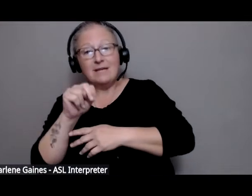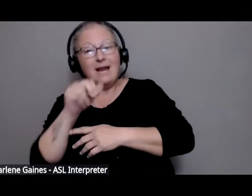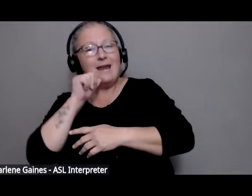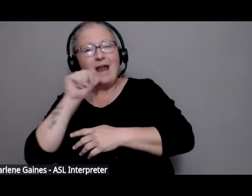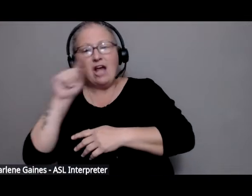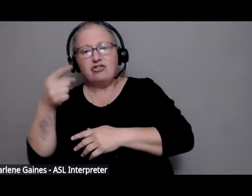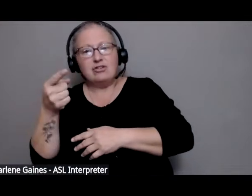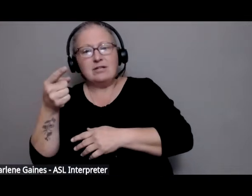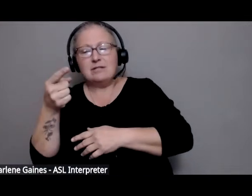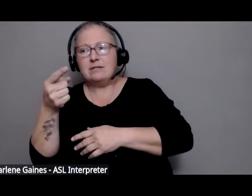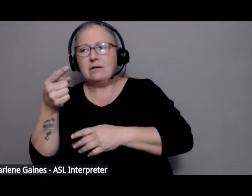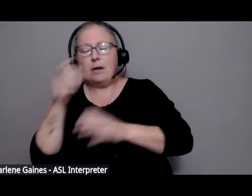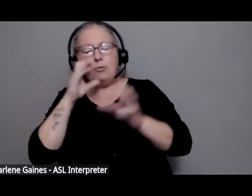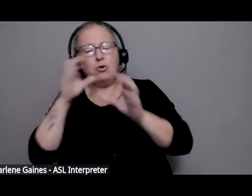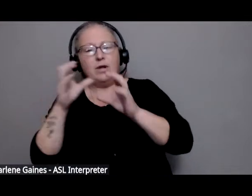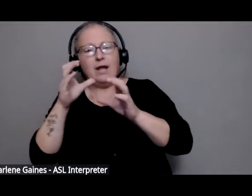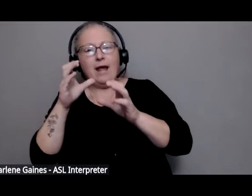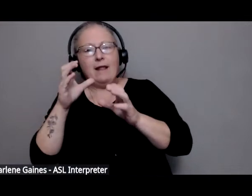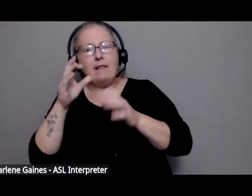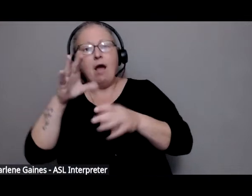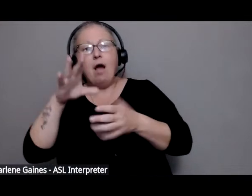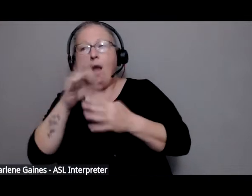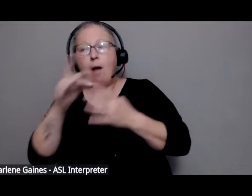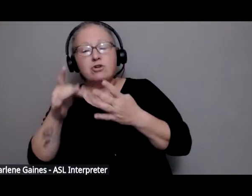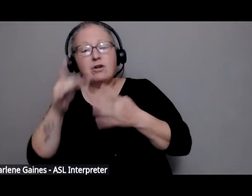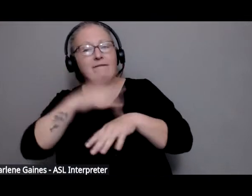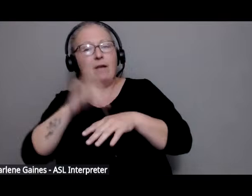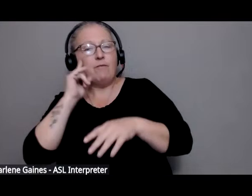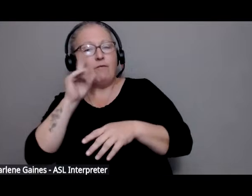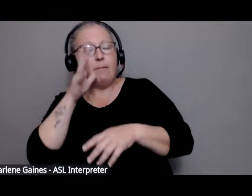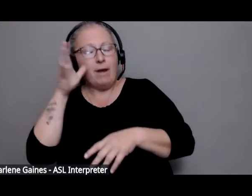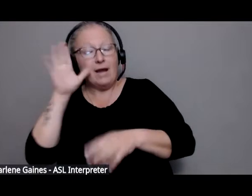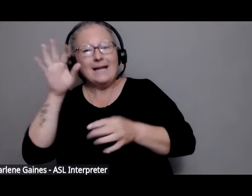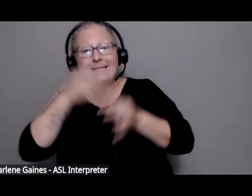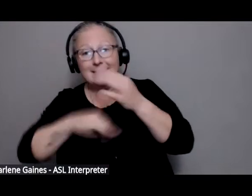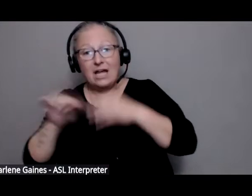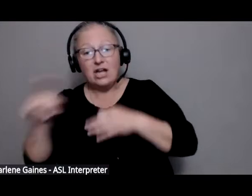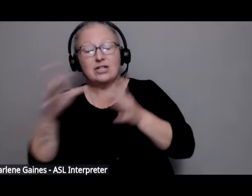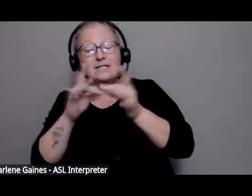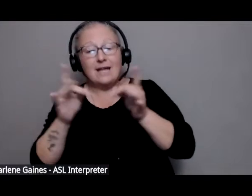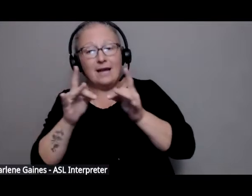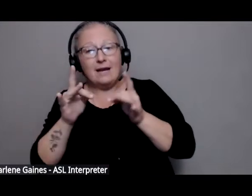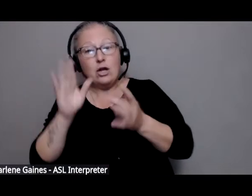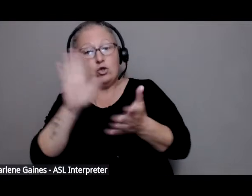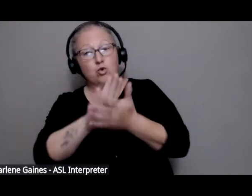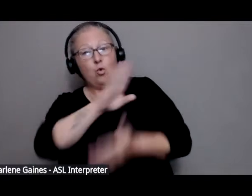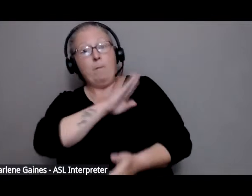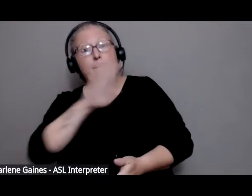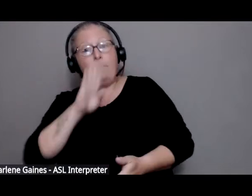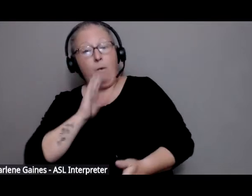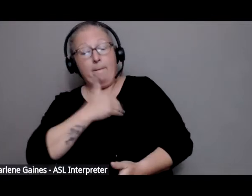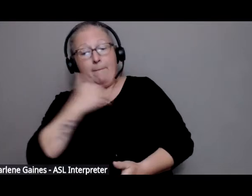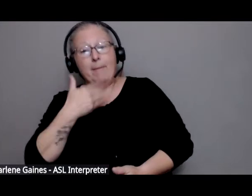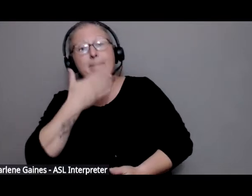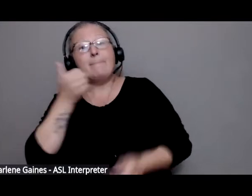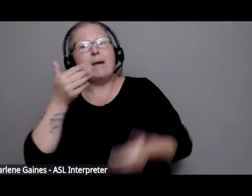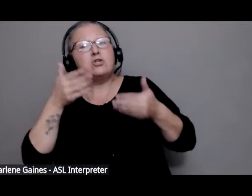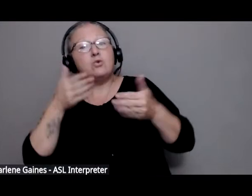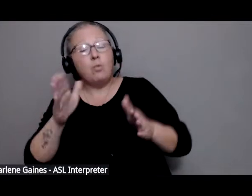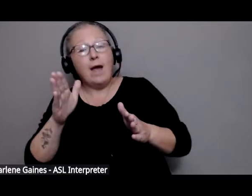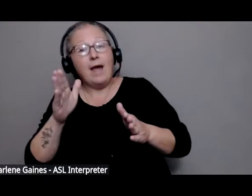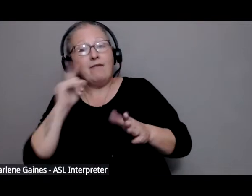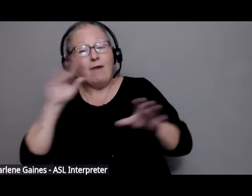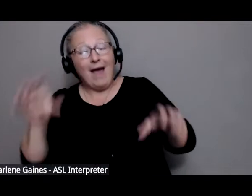communicate options available to parents. Instead, she stated, quote, as a school board member, the best way to elicit